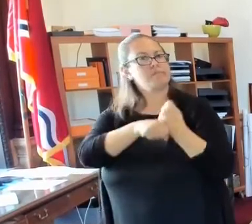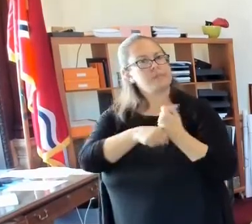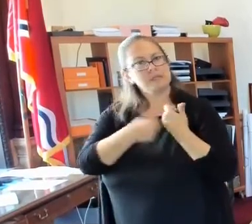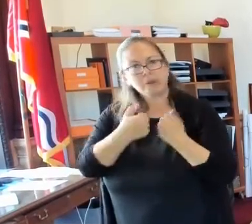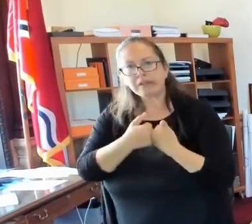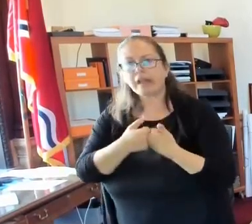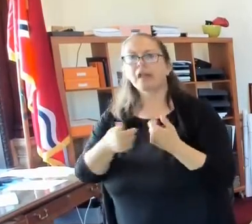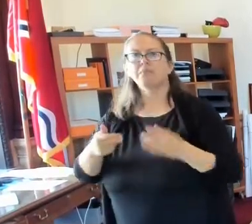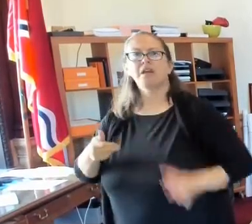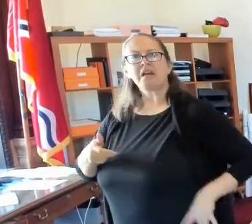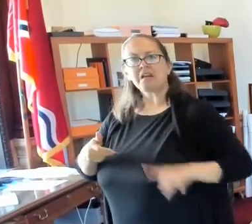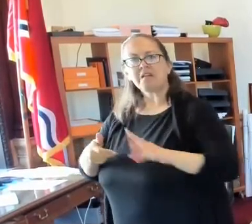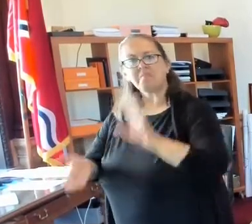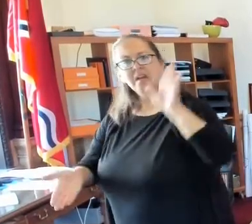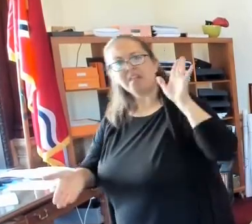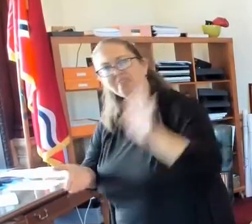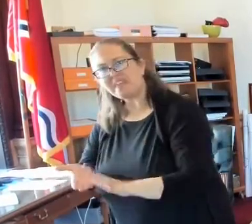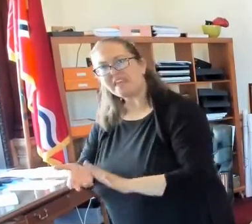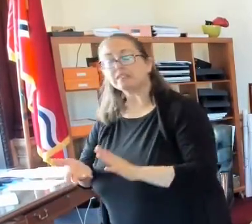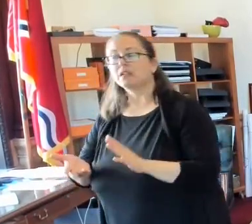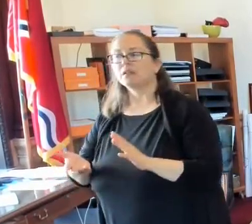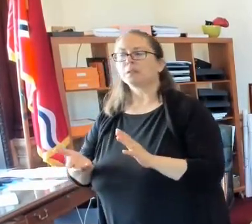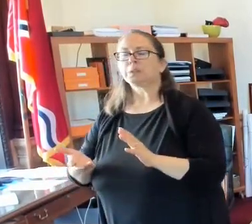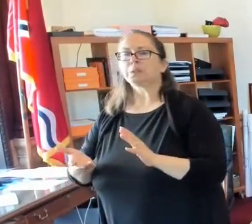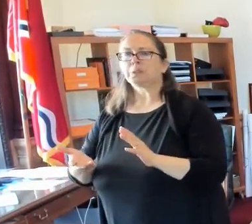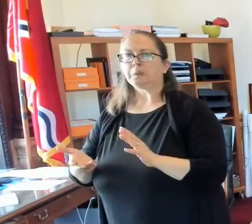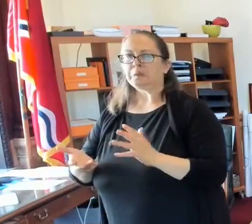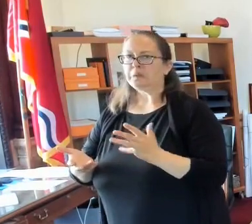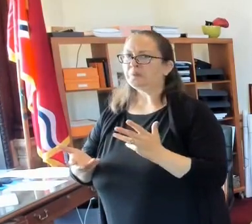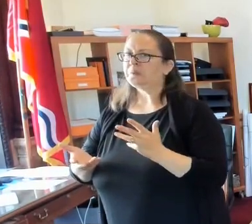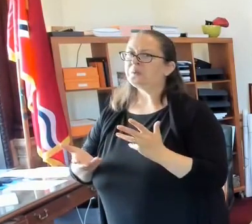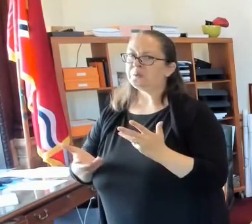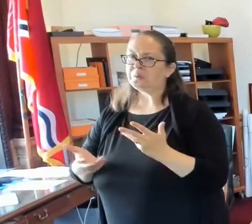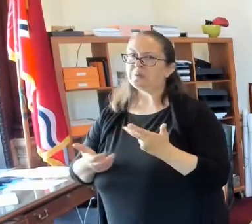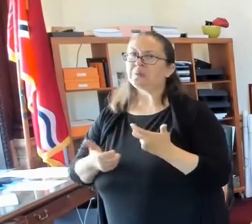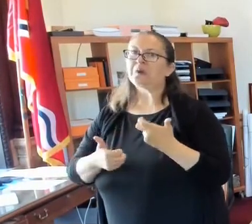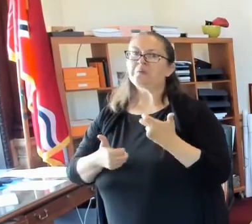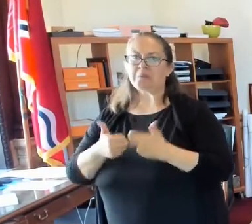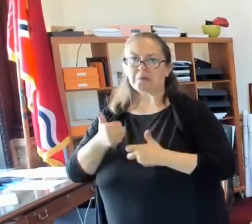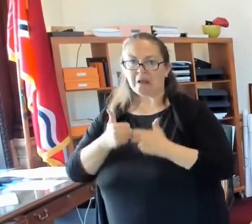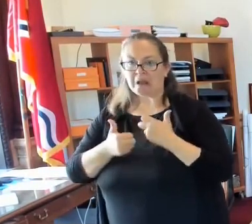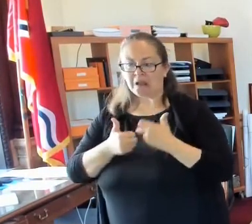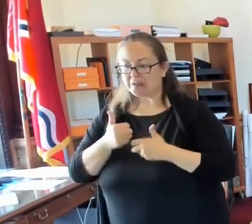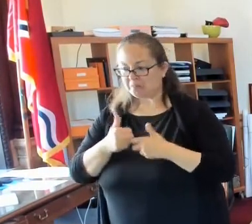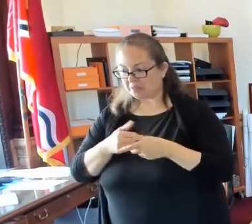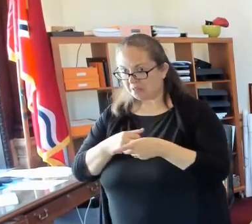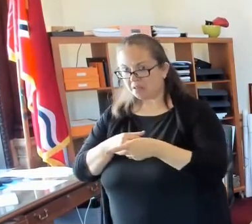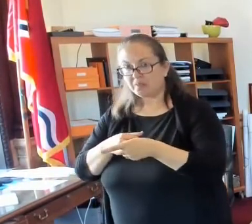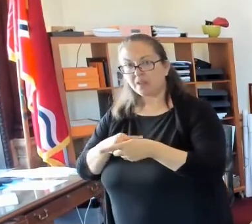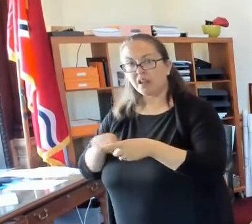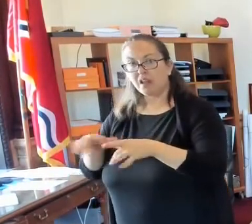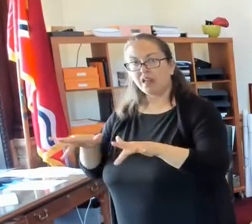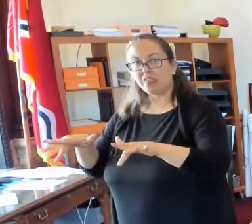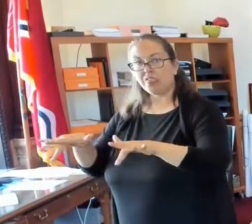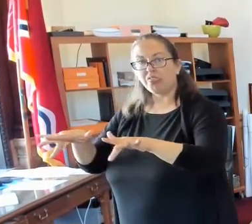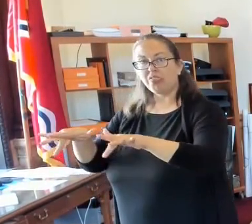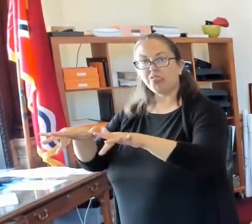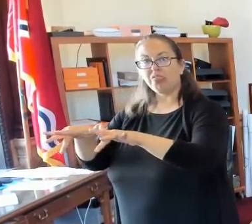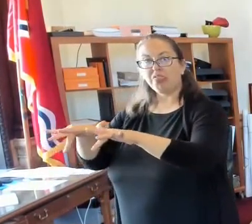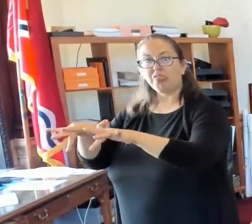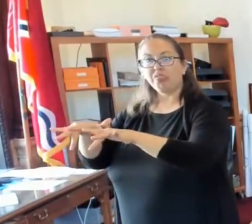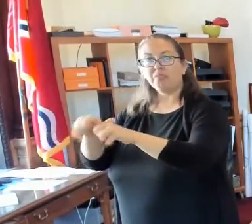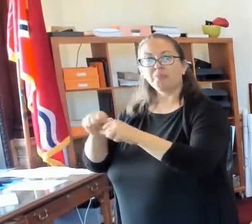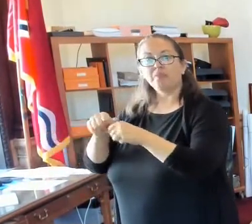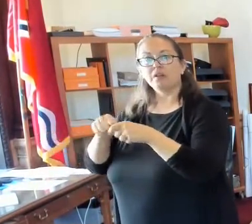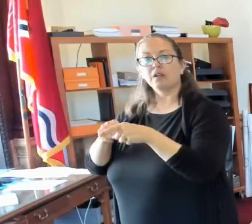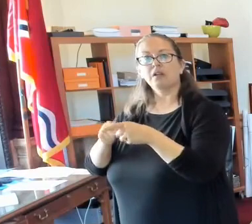much, but it's really creating a real problem to be able to have those spaces where the cars are, the